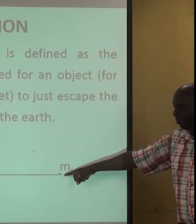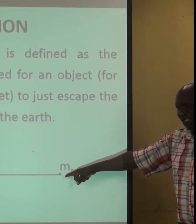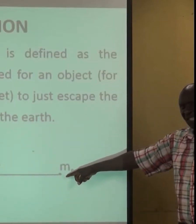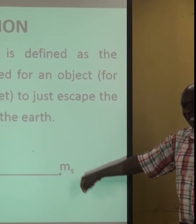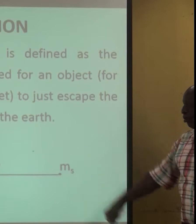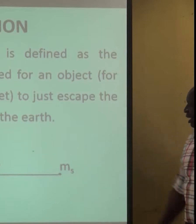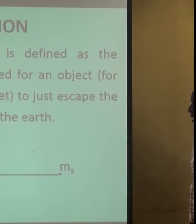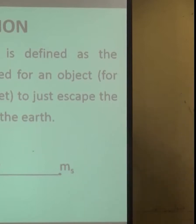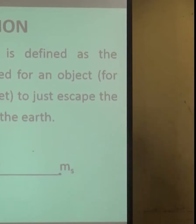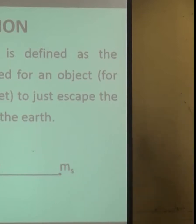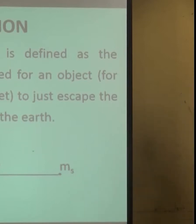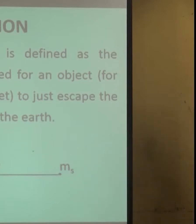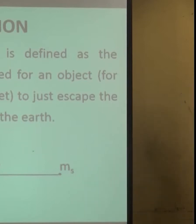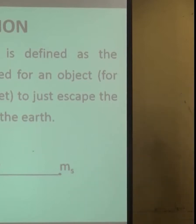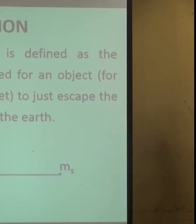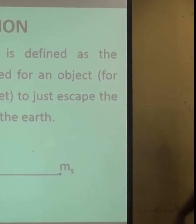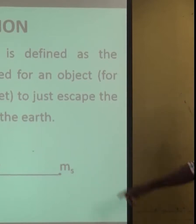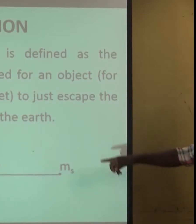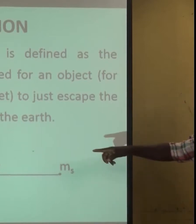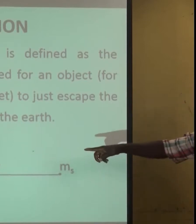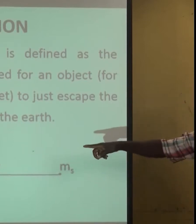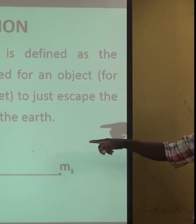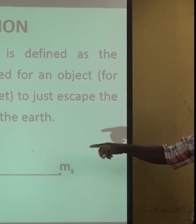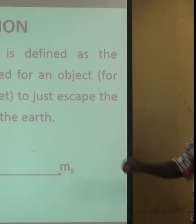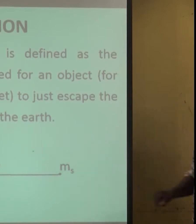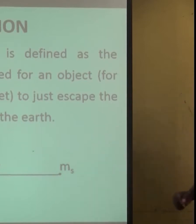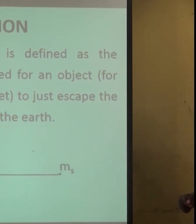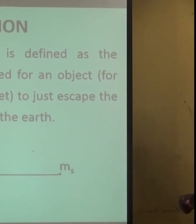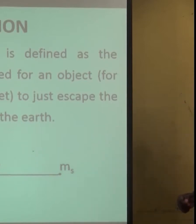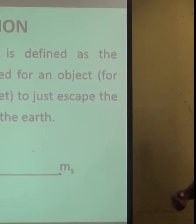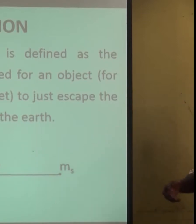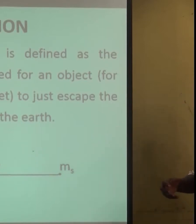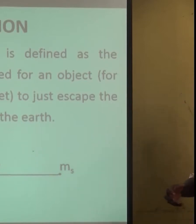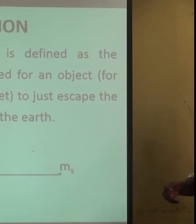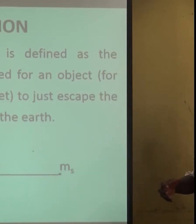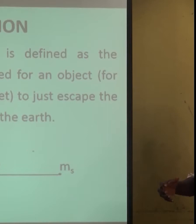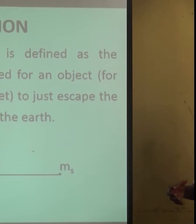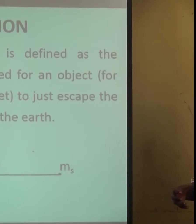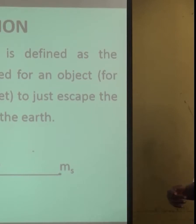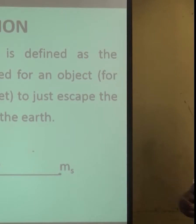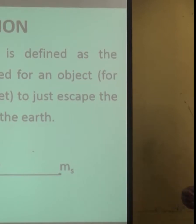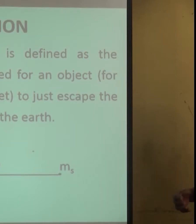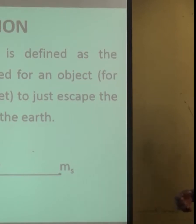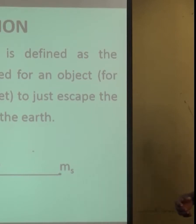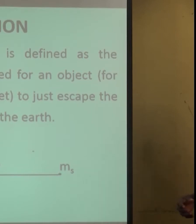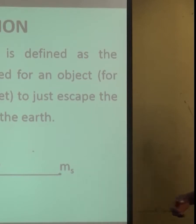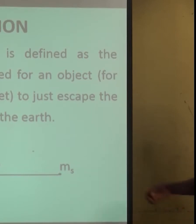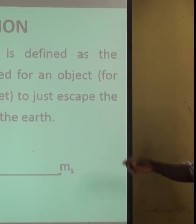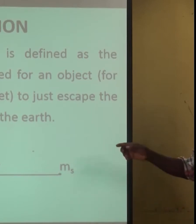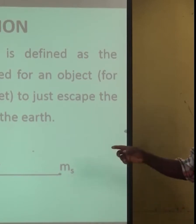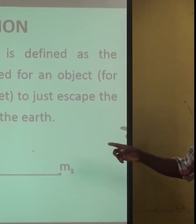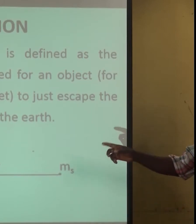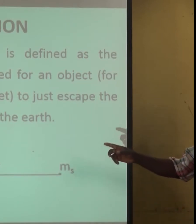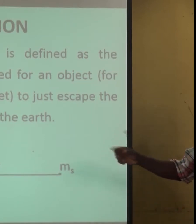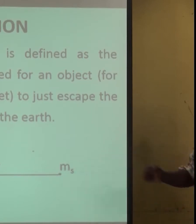which represents our satellite. Now at the center of the Earth, where the mass of the Earth is concentrated,